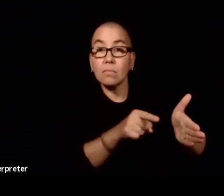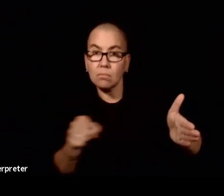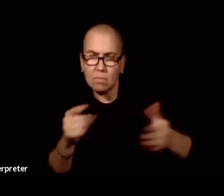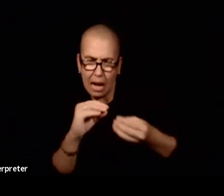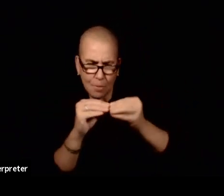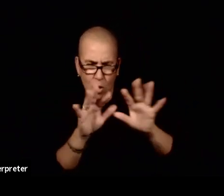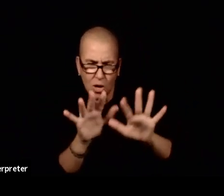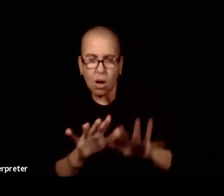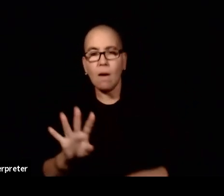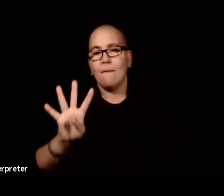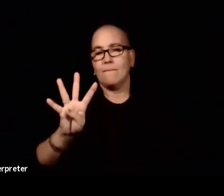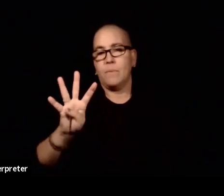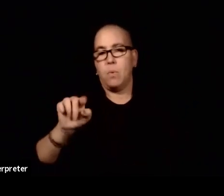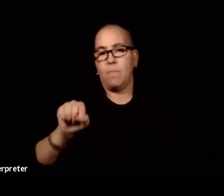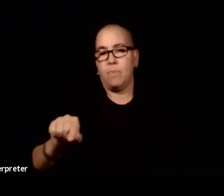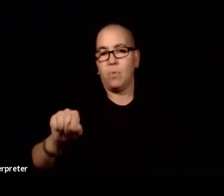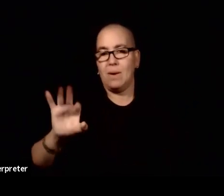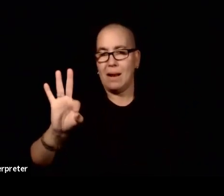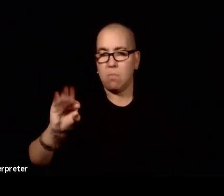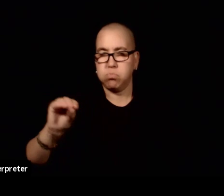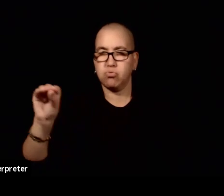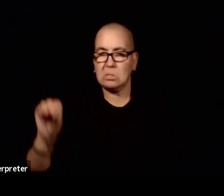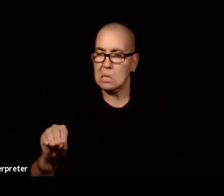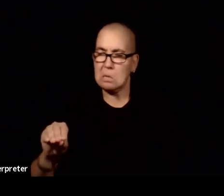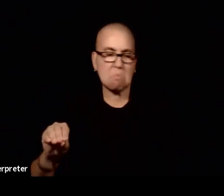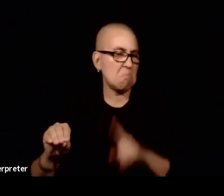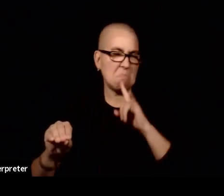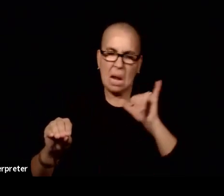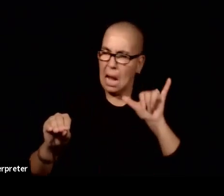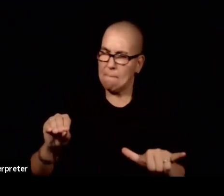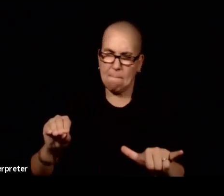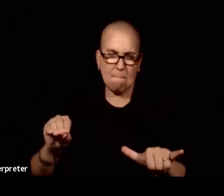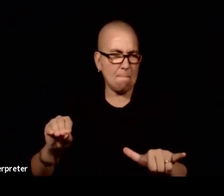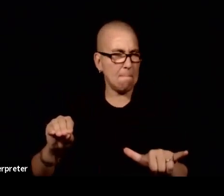days and has ticked up slightly in the recent couple of weeks.